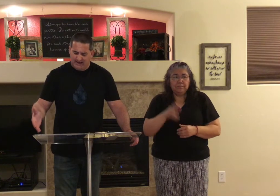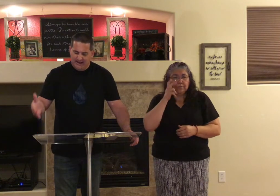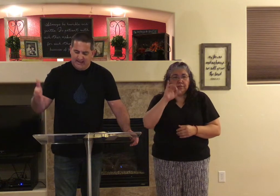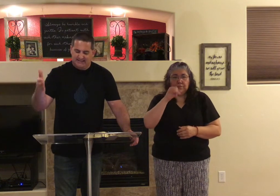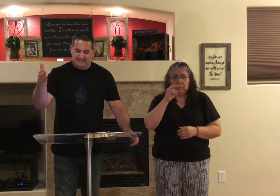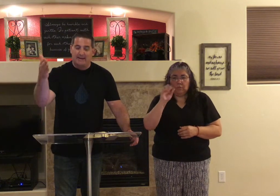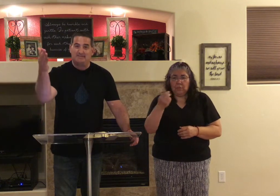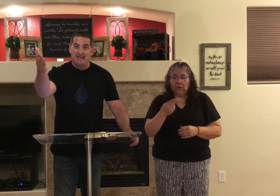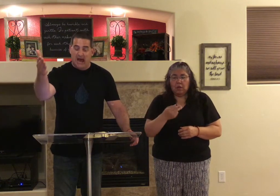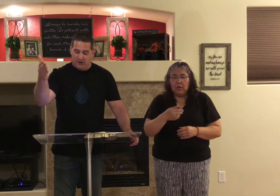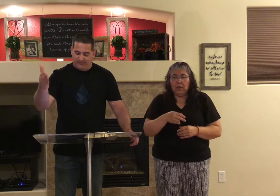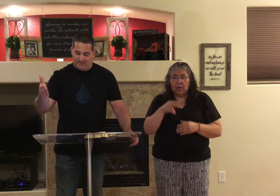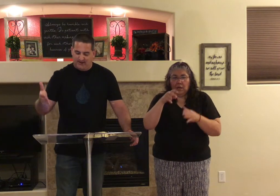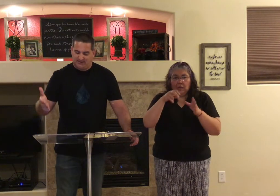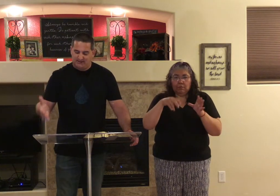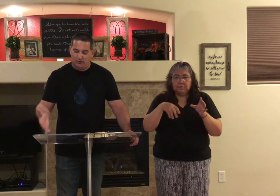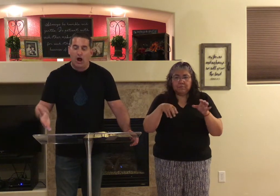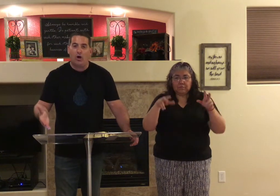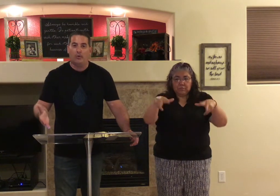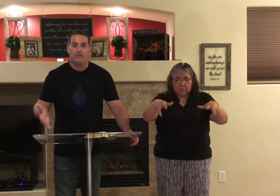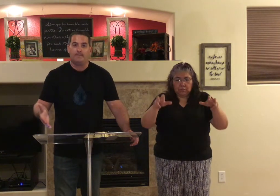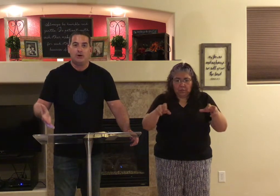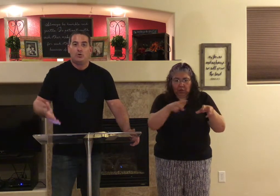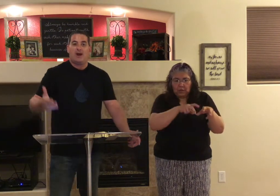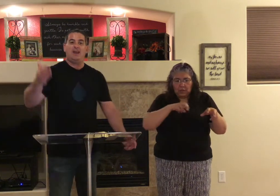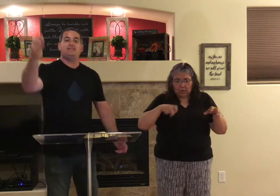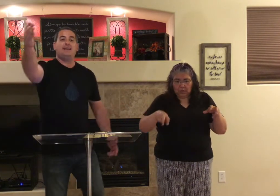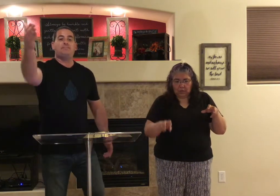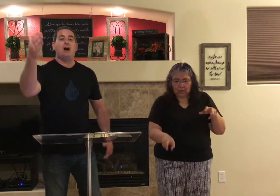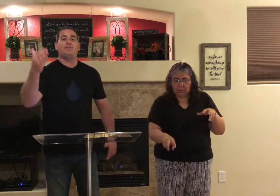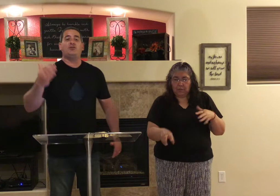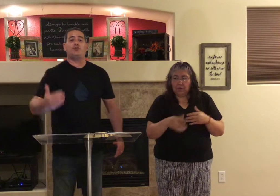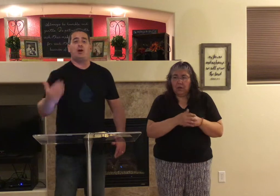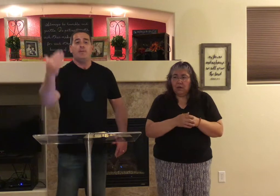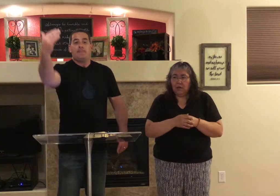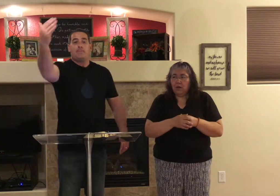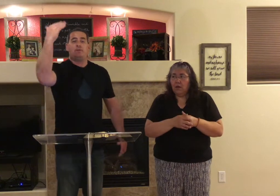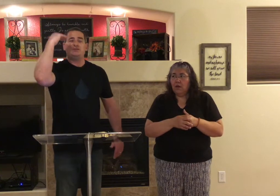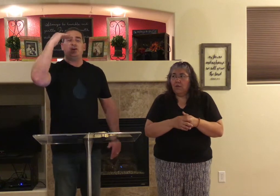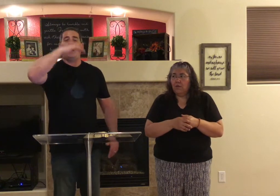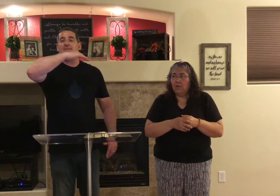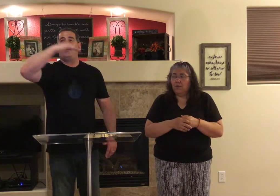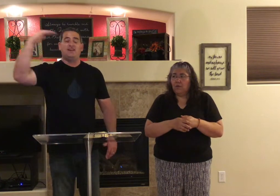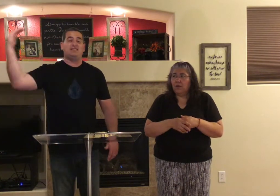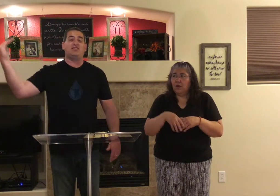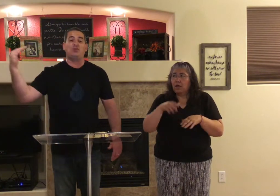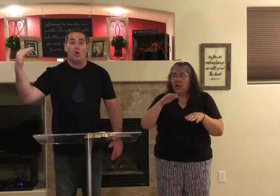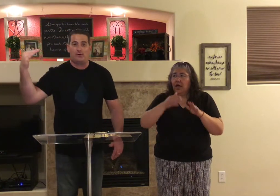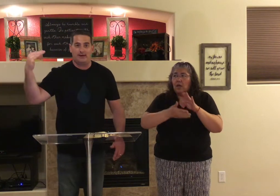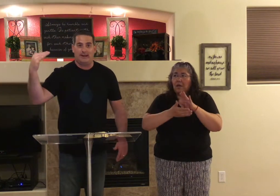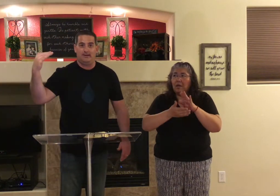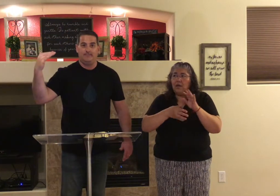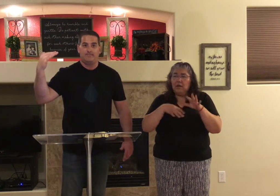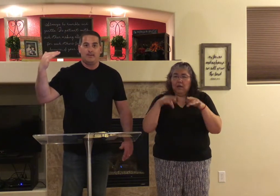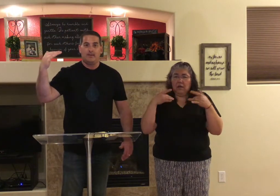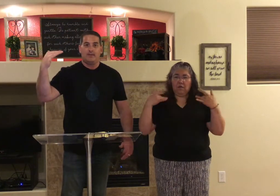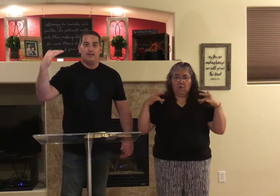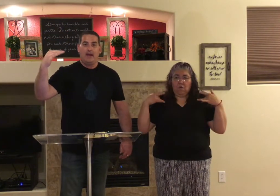Jonah was saying. He stepped down from his throne, right? He stepped off the throne, took off of his